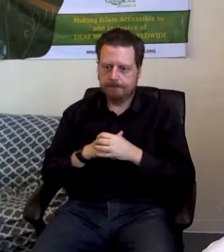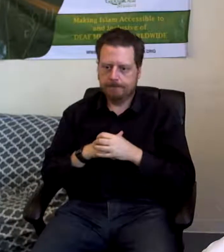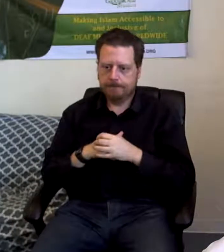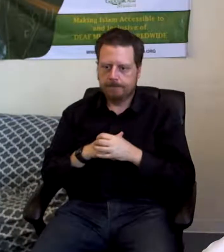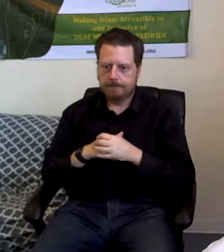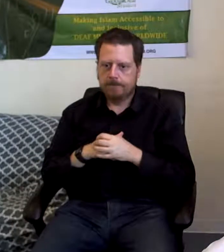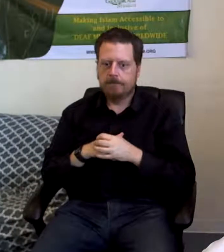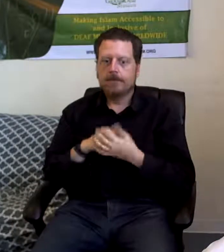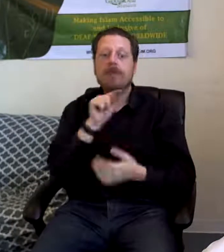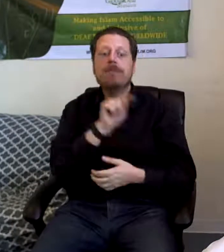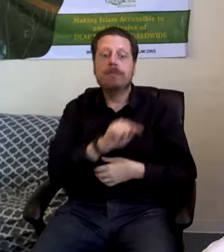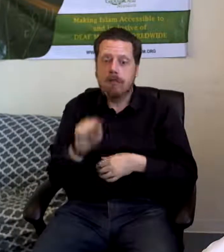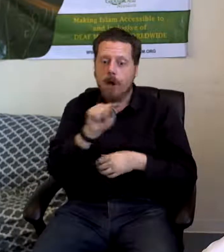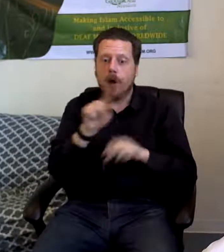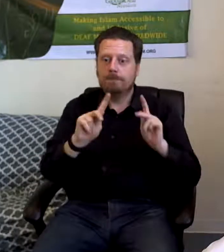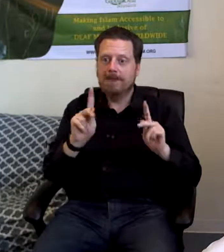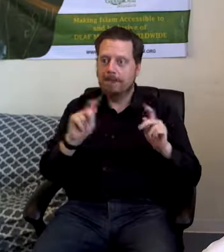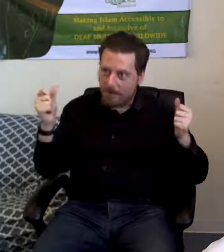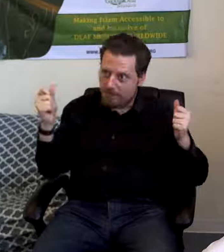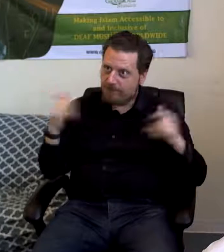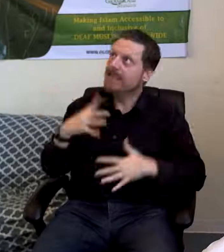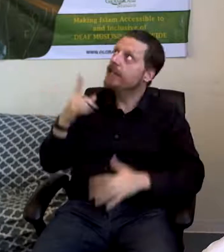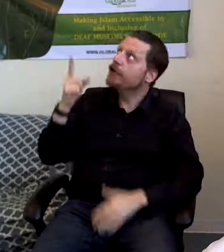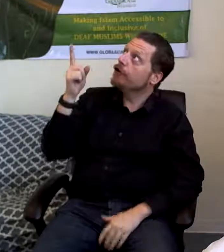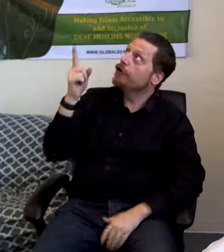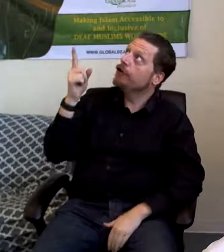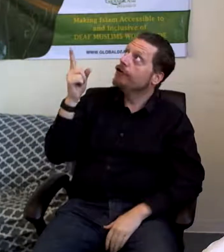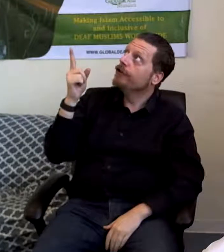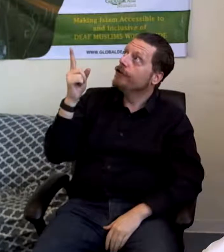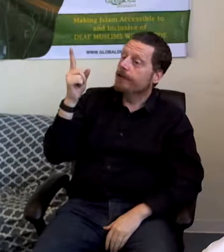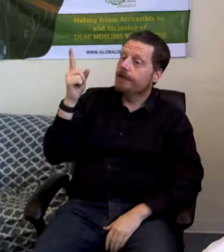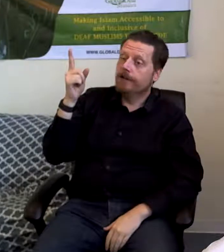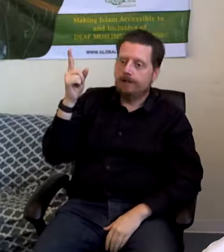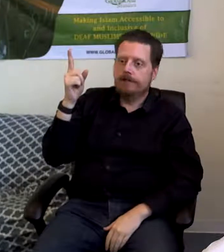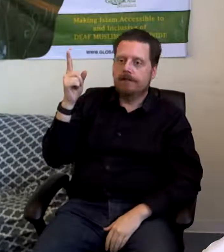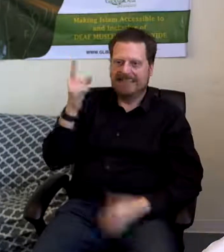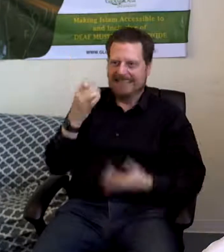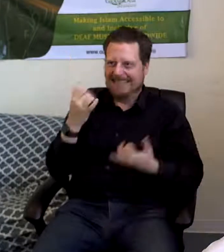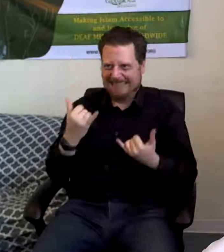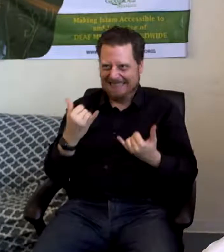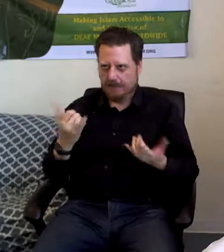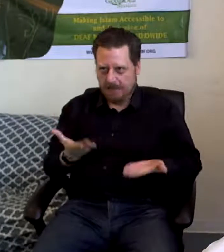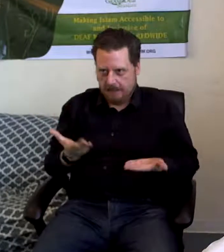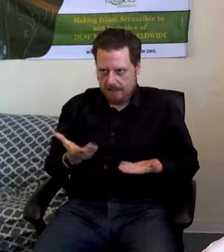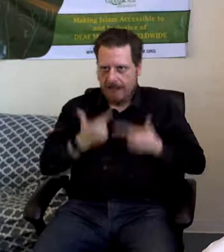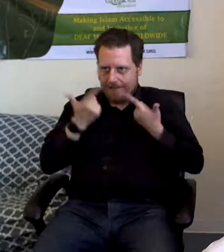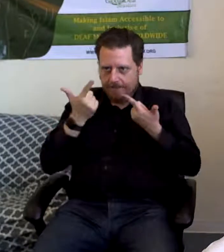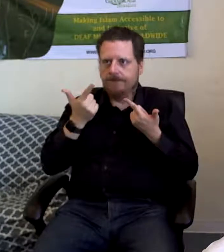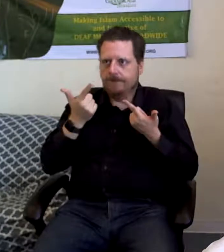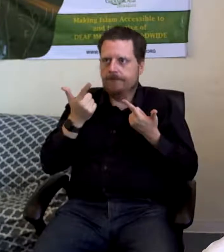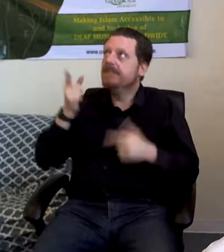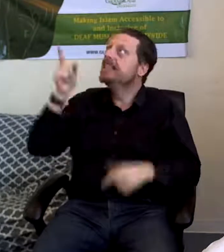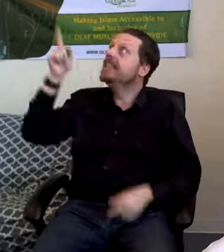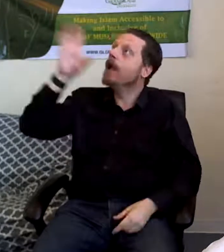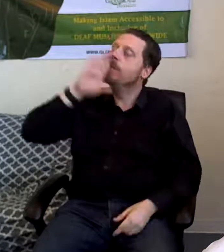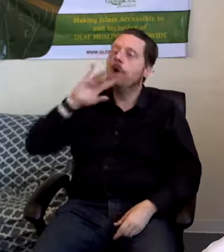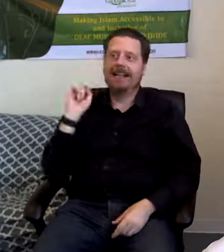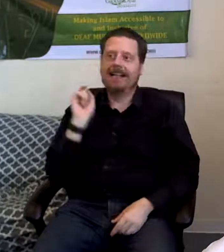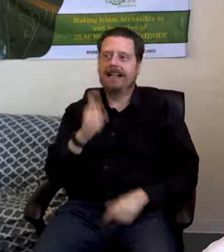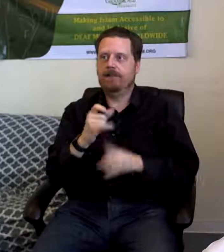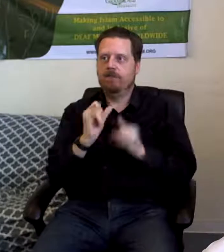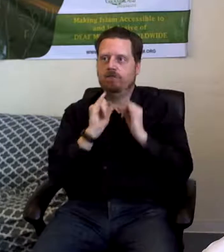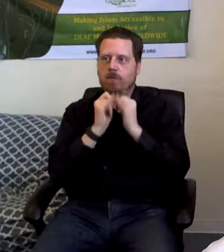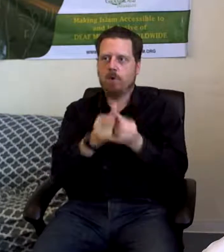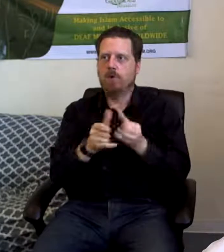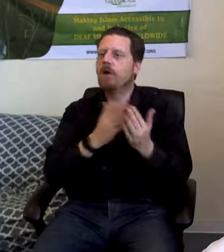Then those people who would fear Allah in this life, Allah will reward them for whatever